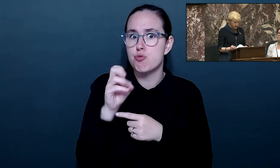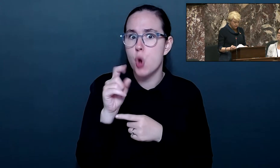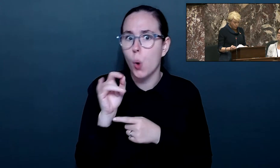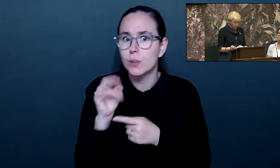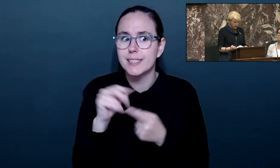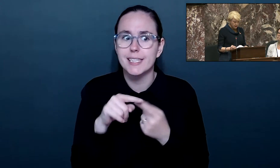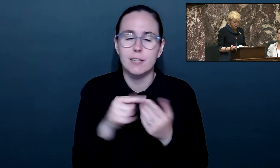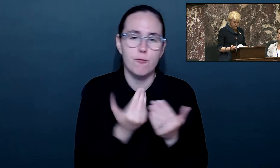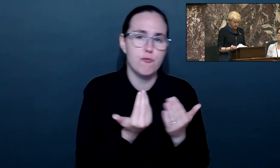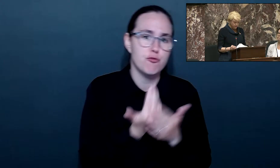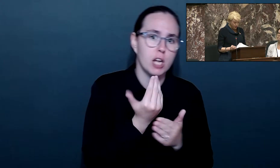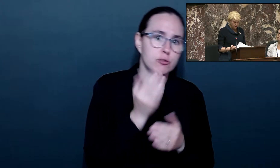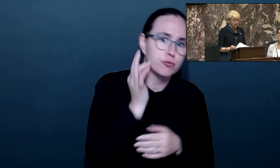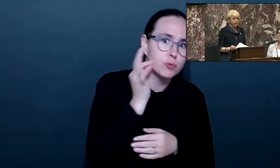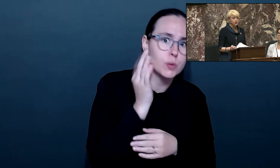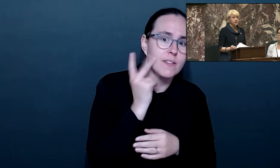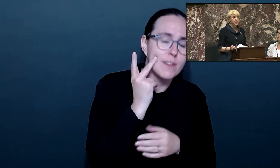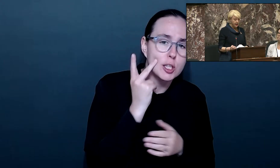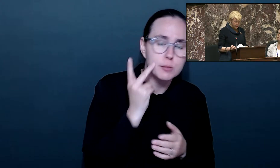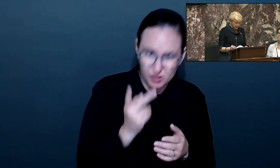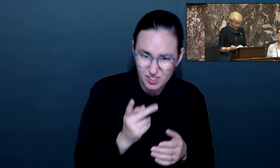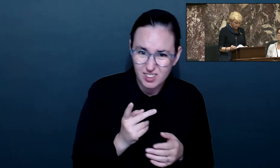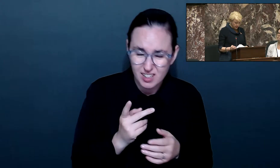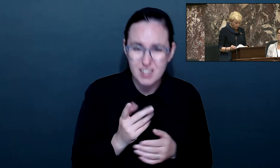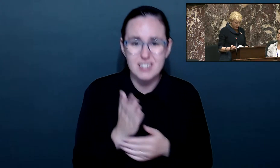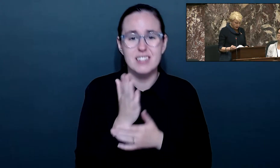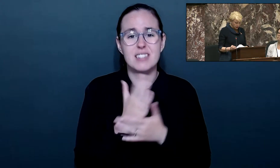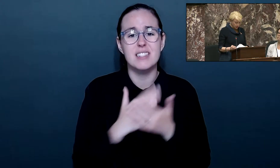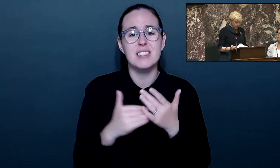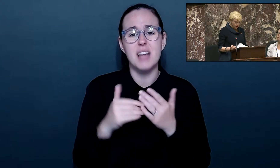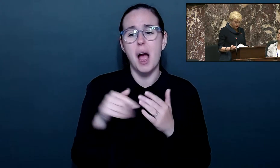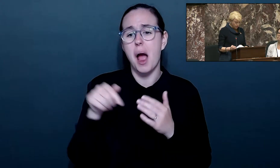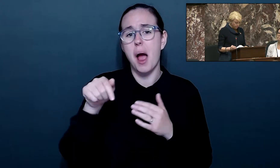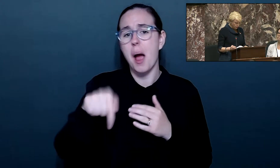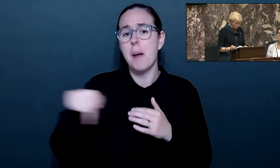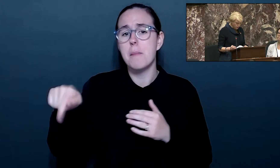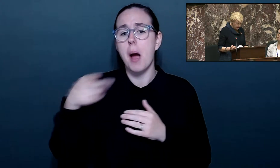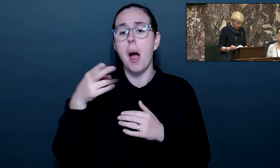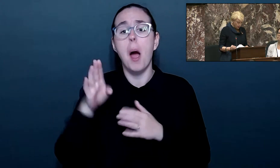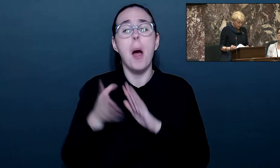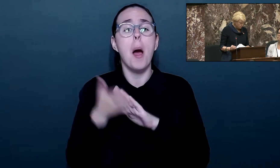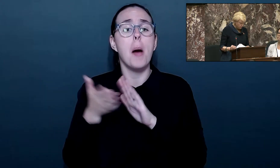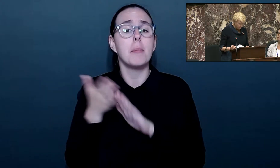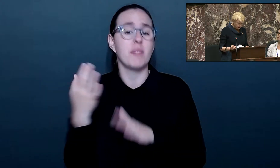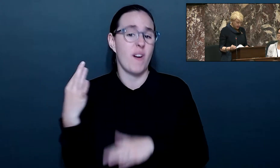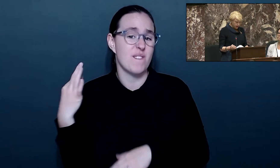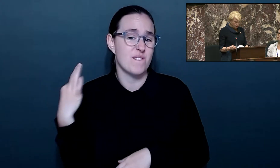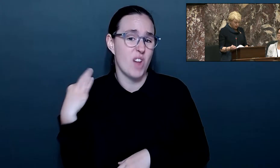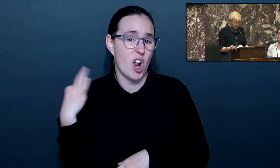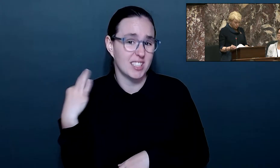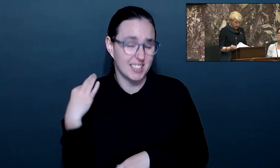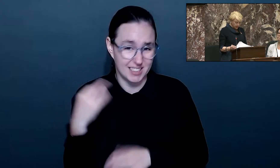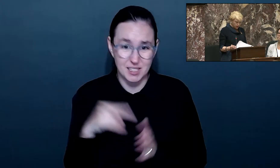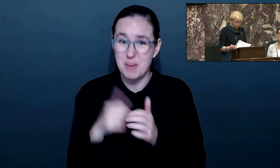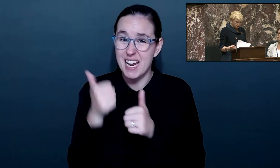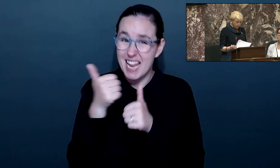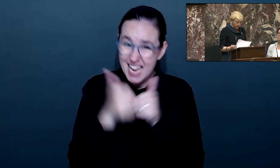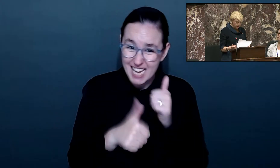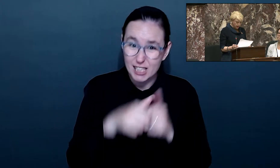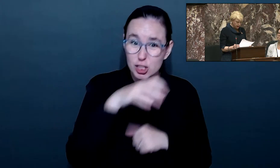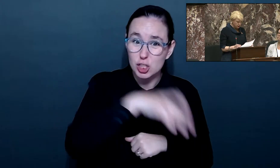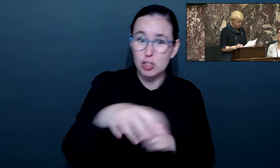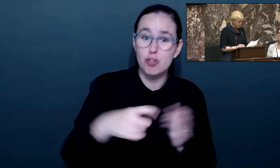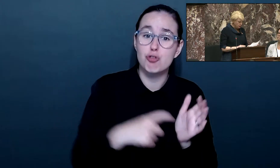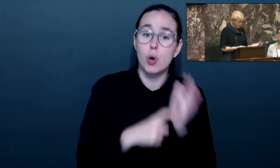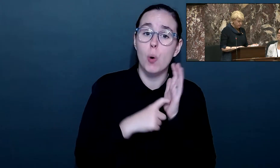It takes 40 to 60 volunteers at every location for a full day, once a week, to